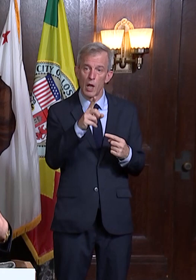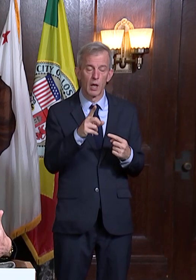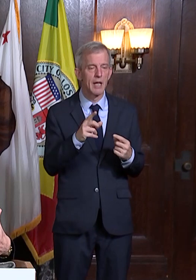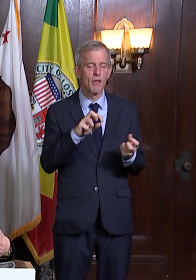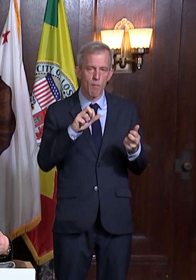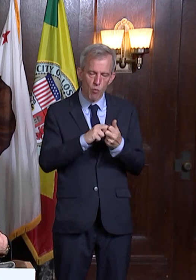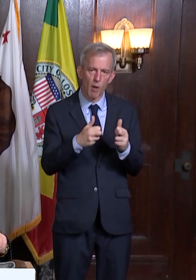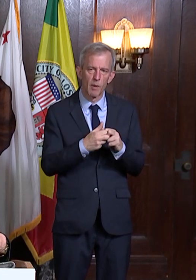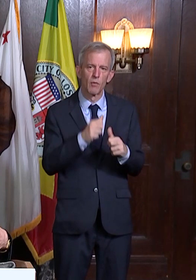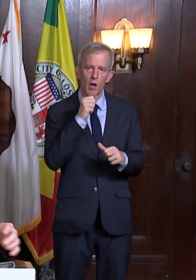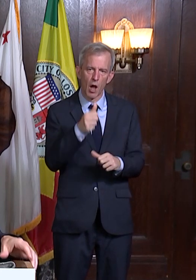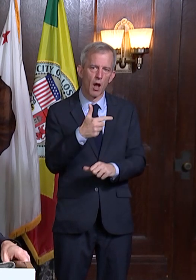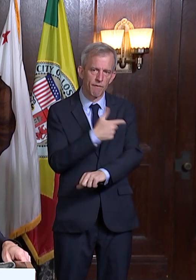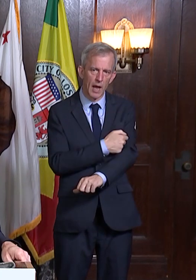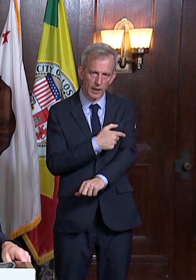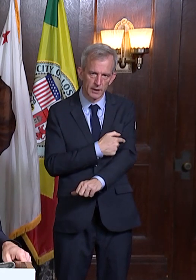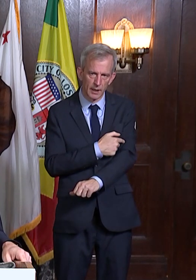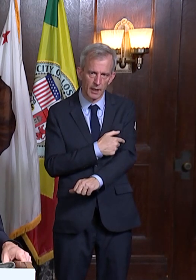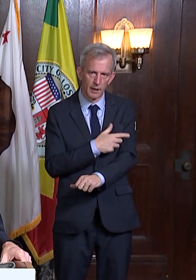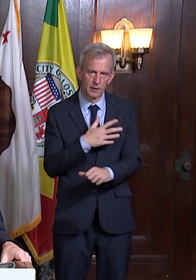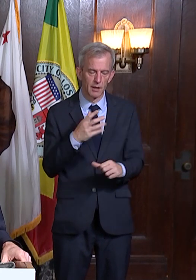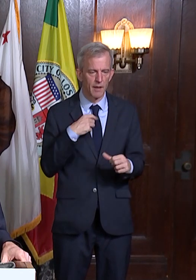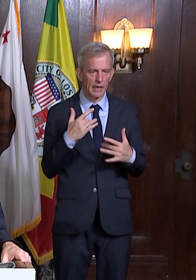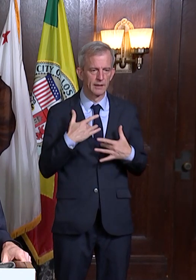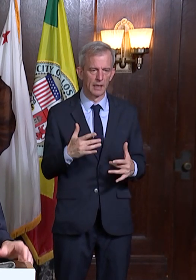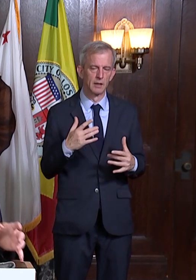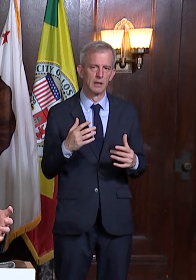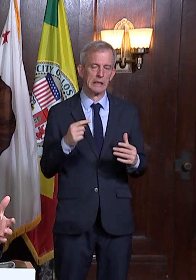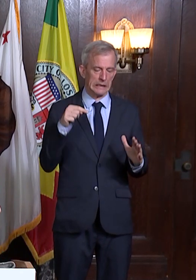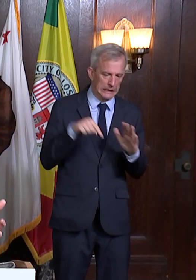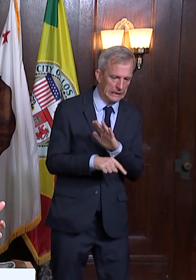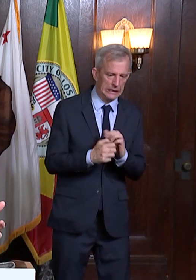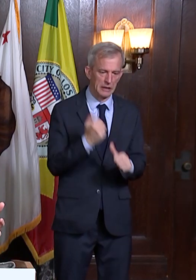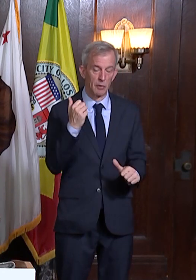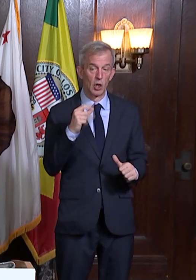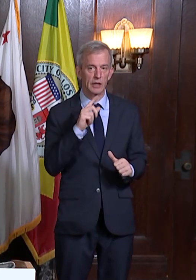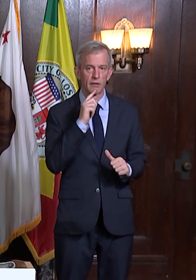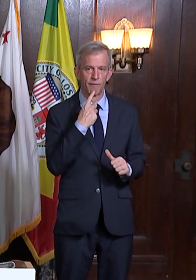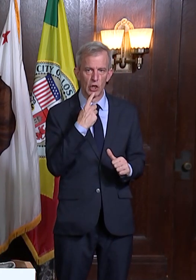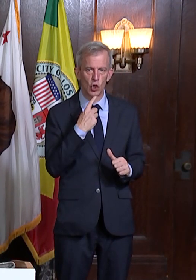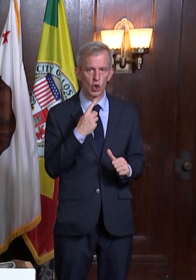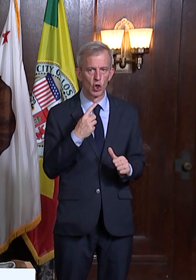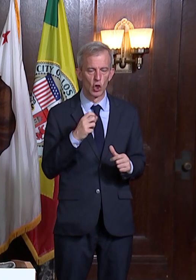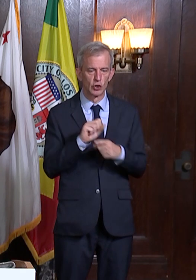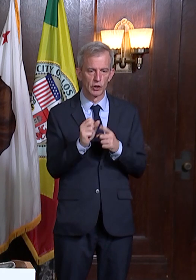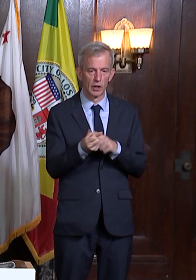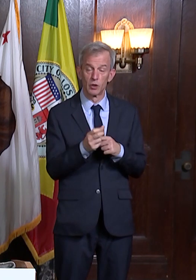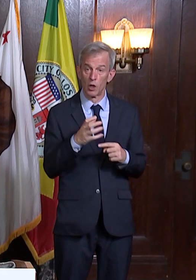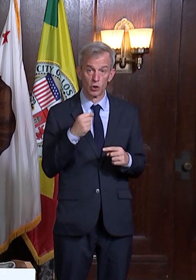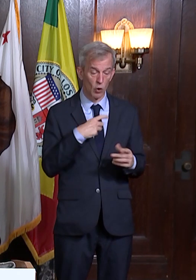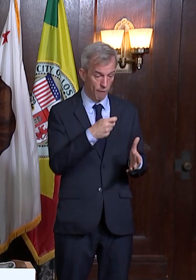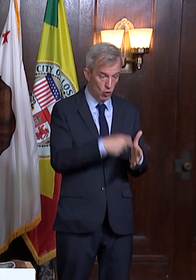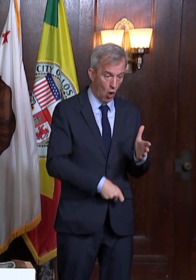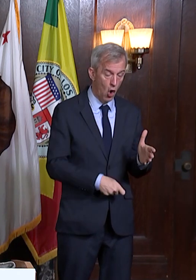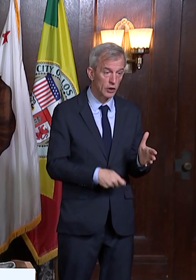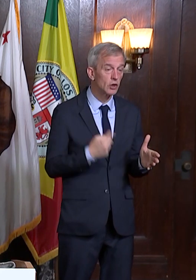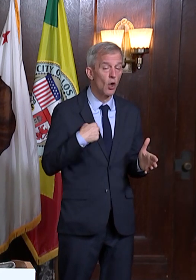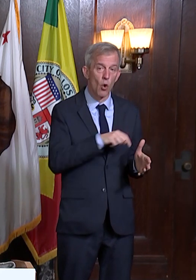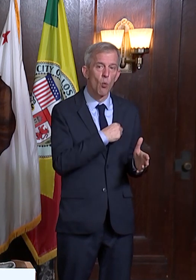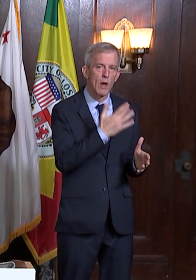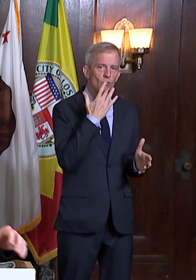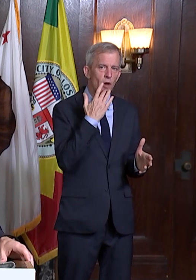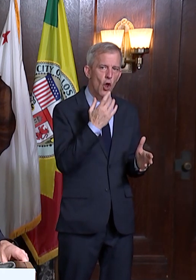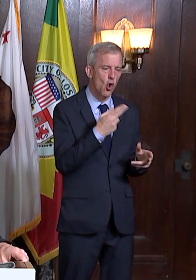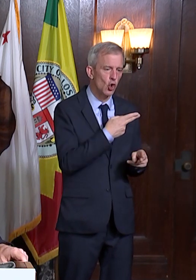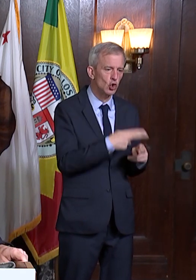who have much deeper and much more severe cases. So there's a cost either way. We'd rather have some of the short-term costs up front, work with folks and